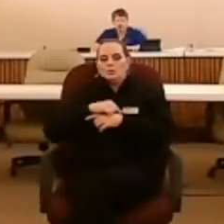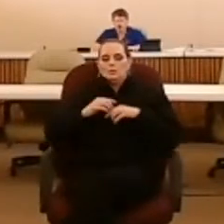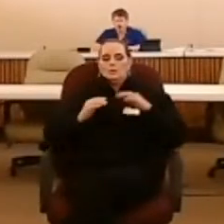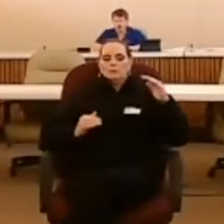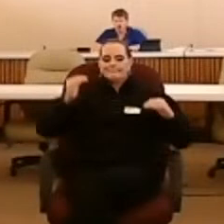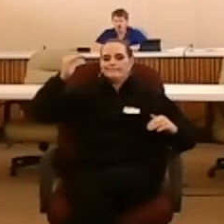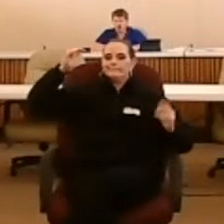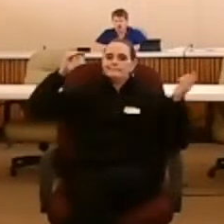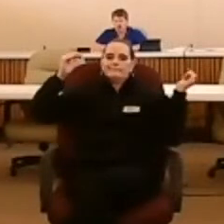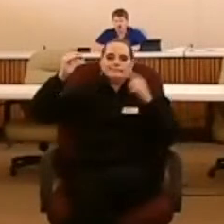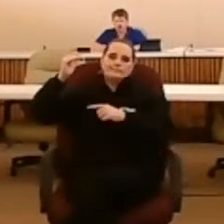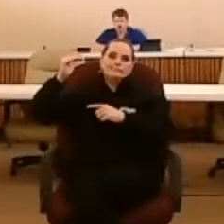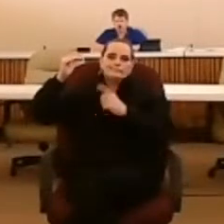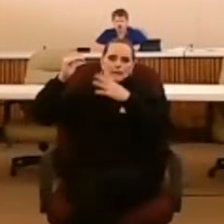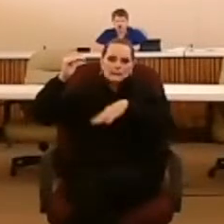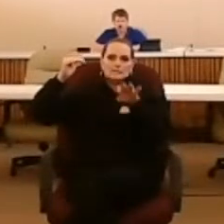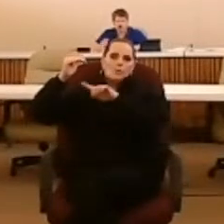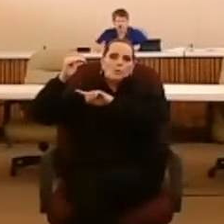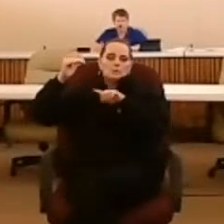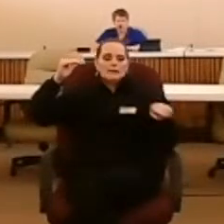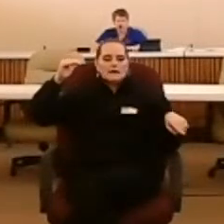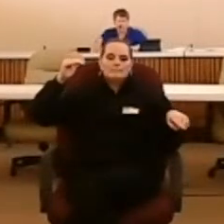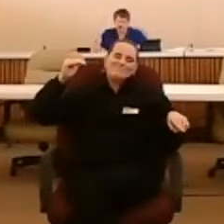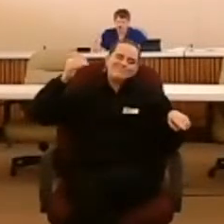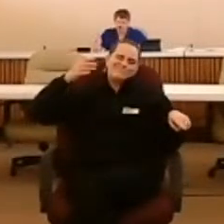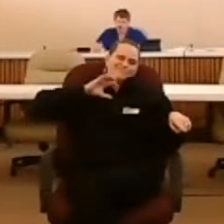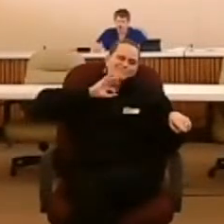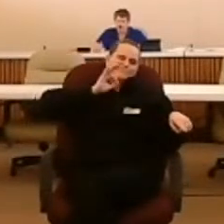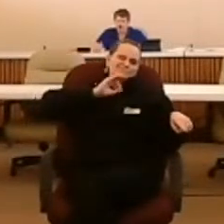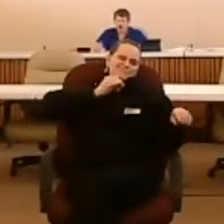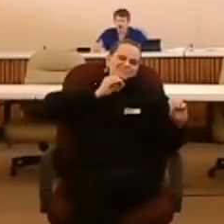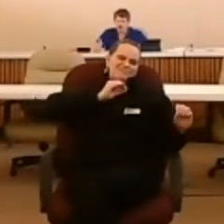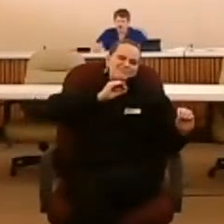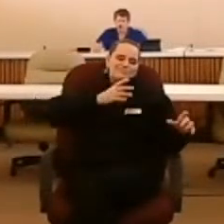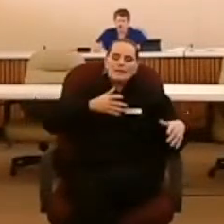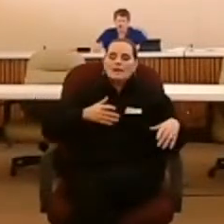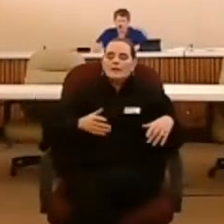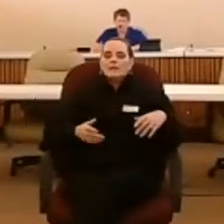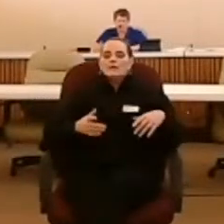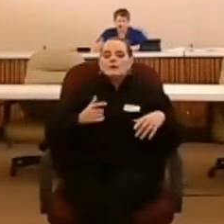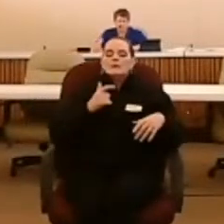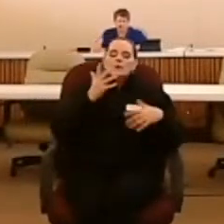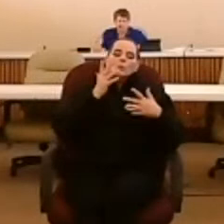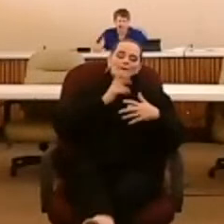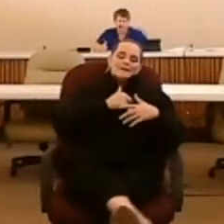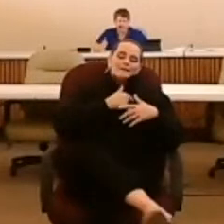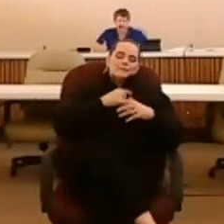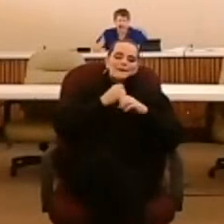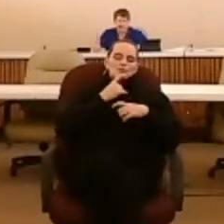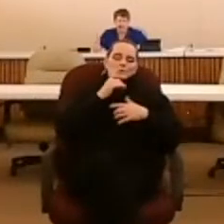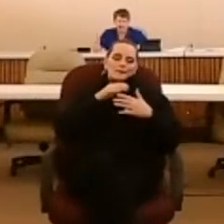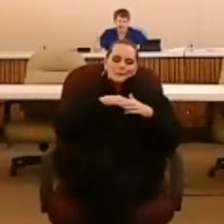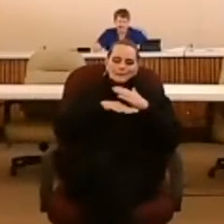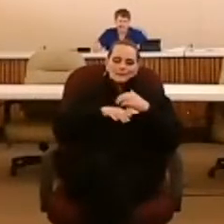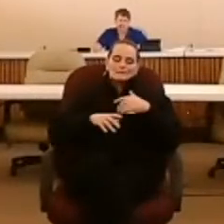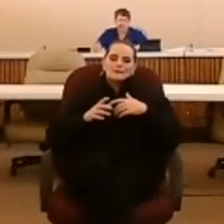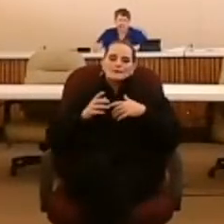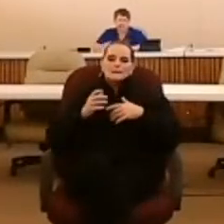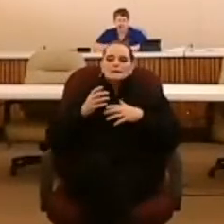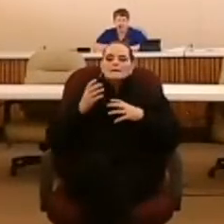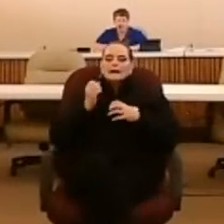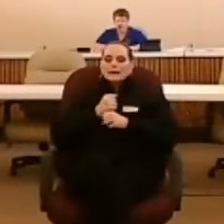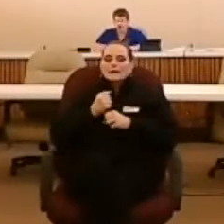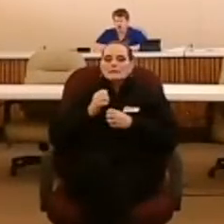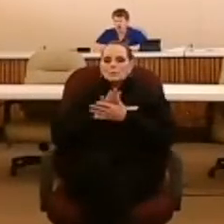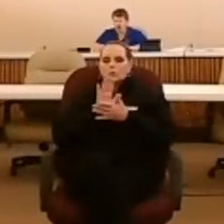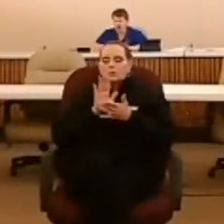better, right? Because that's ultimately our goal, is to keep it safe, allow the access, get the school buses through, and not